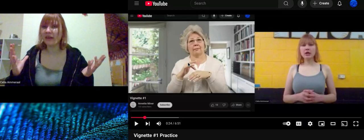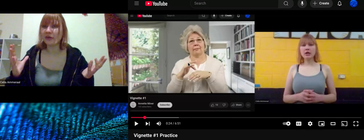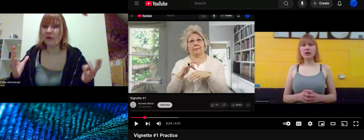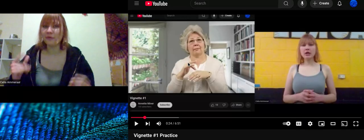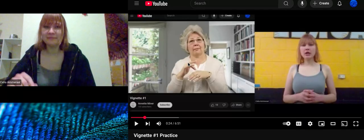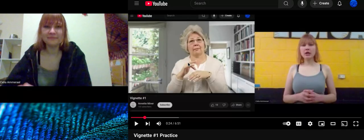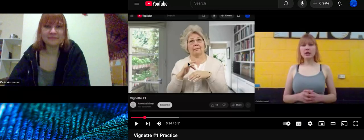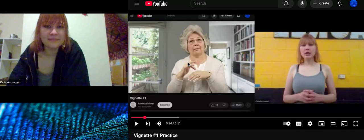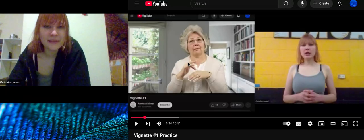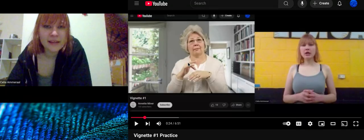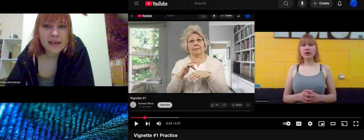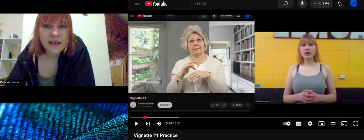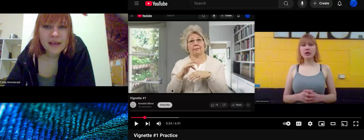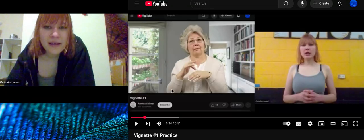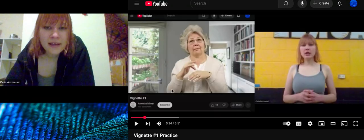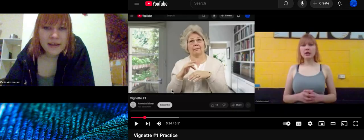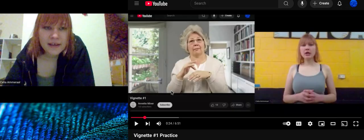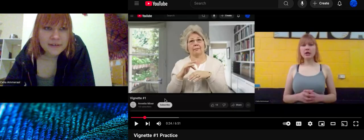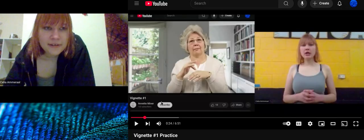never know.